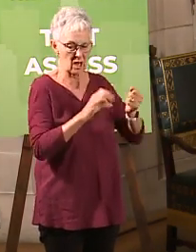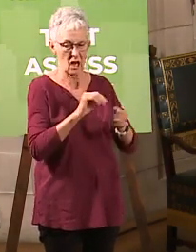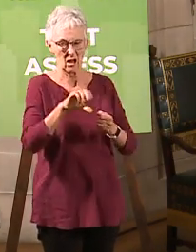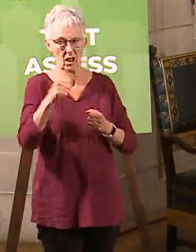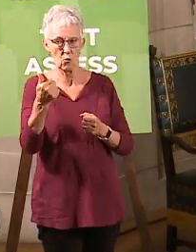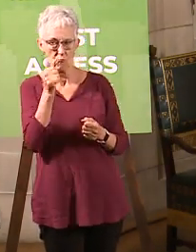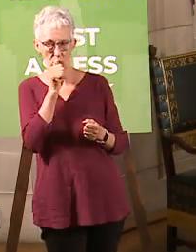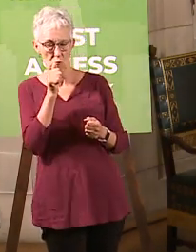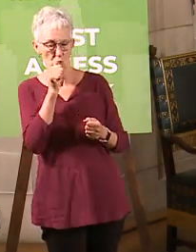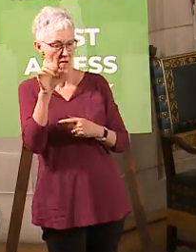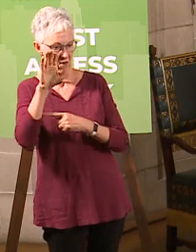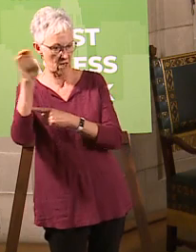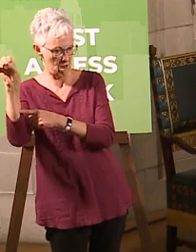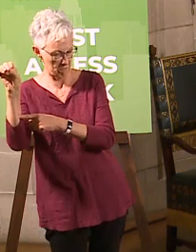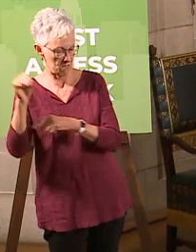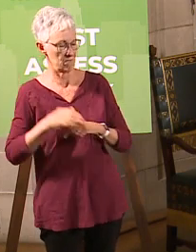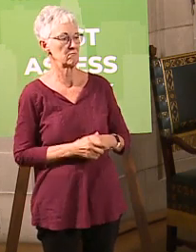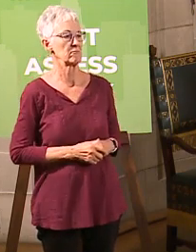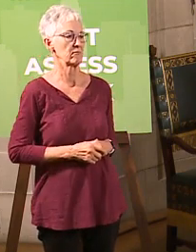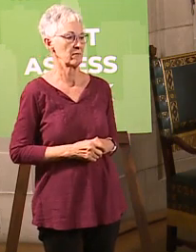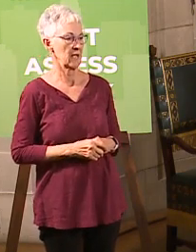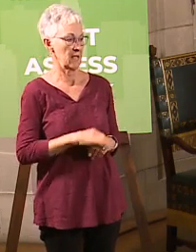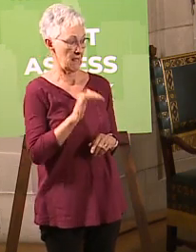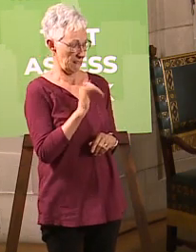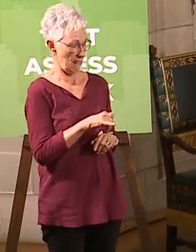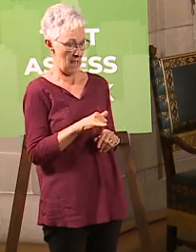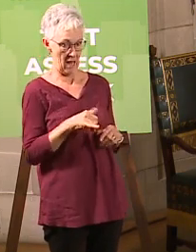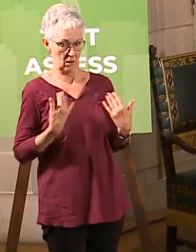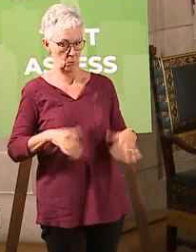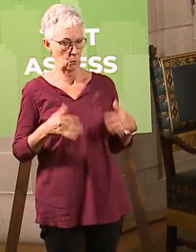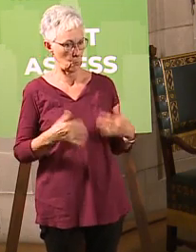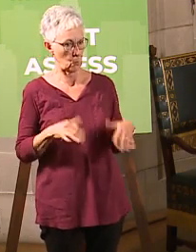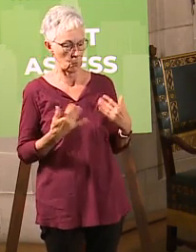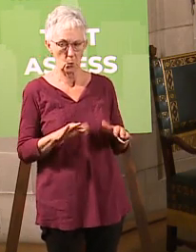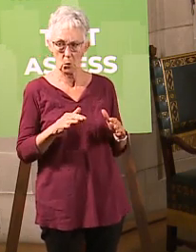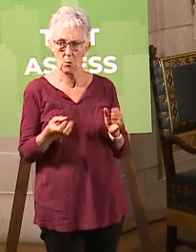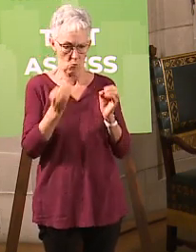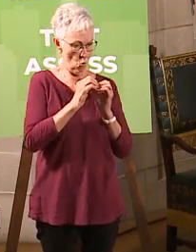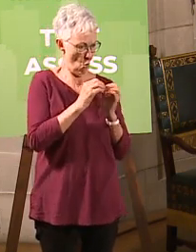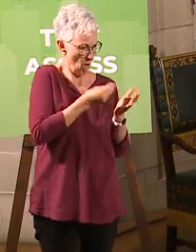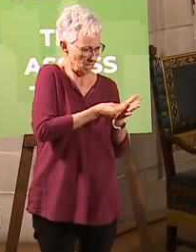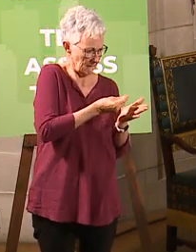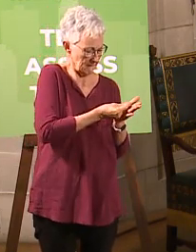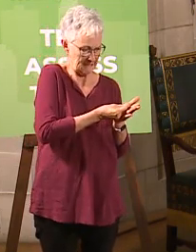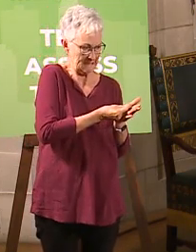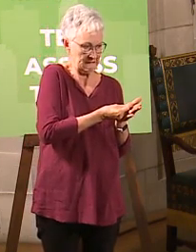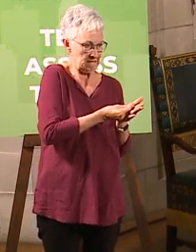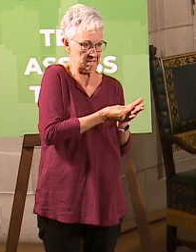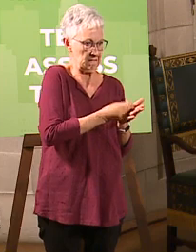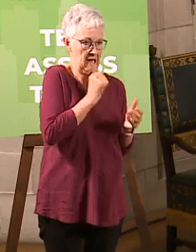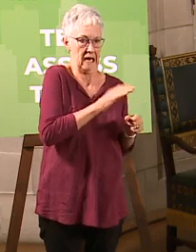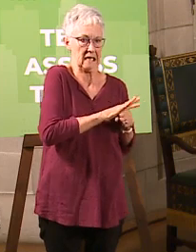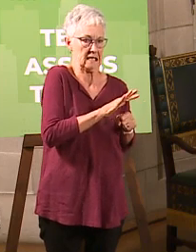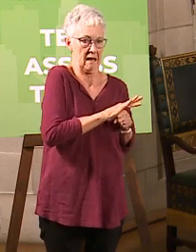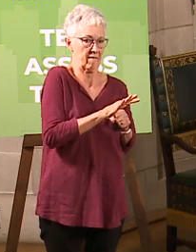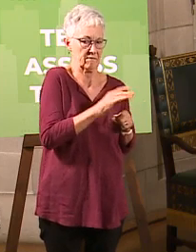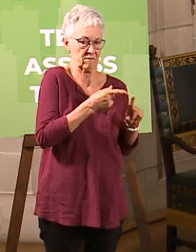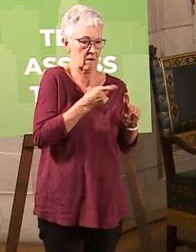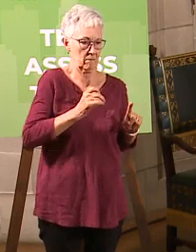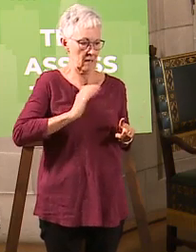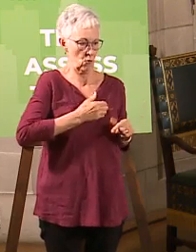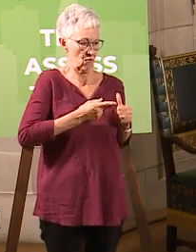department will fund the remaining applications to the Child Care Relief Fund. This was a relief fund made available to licensed child care centers in